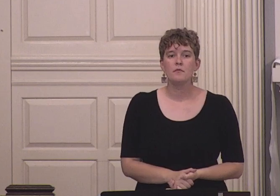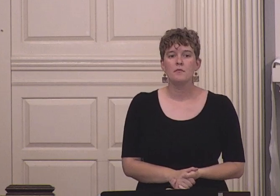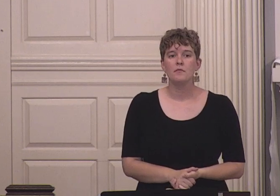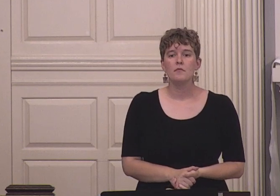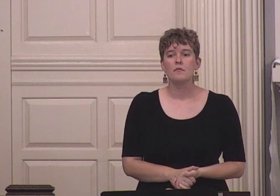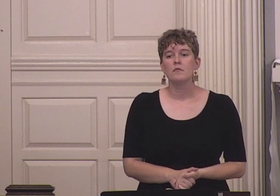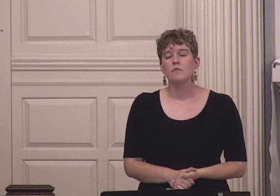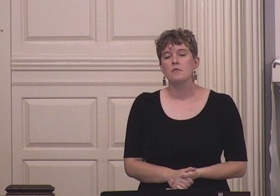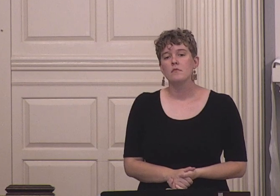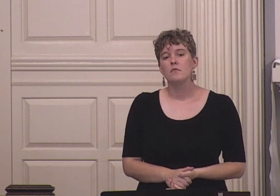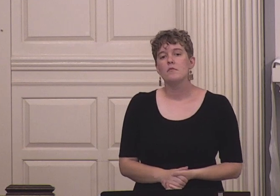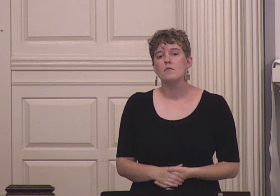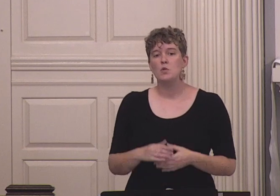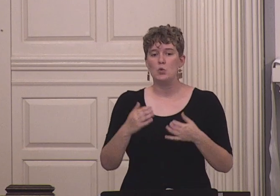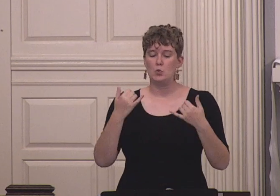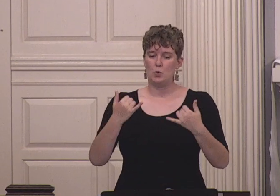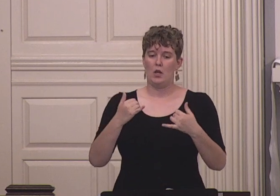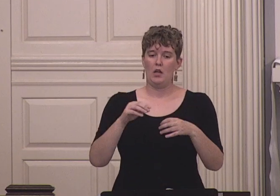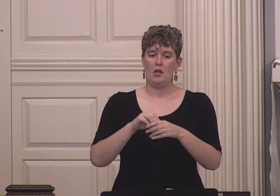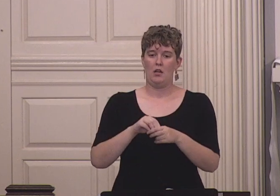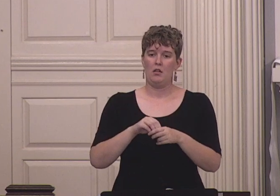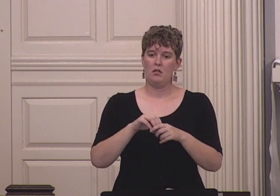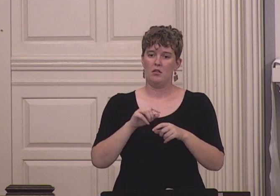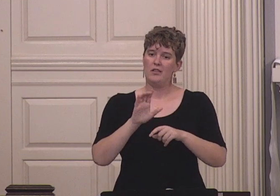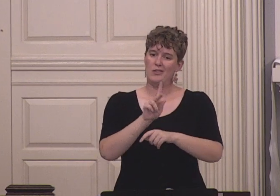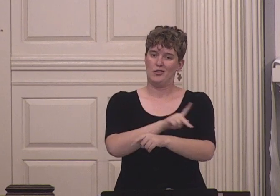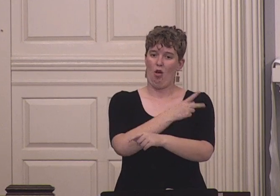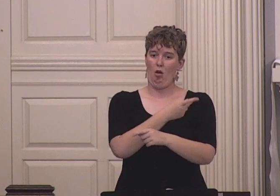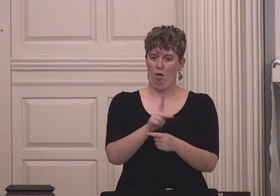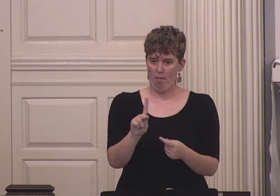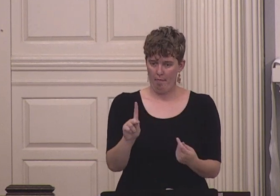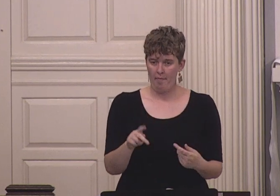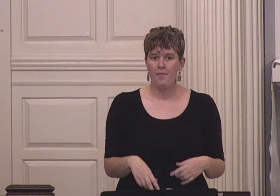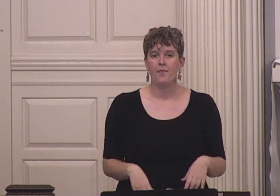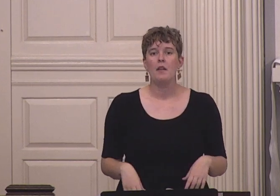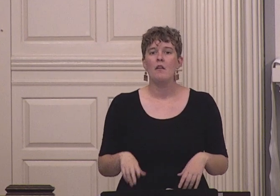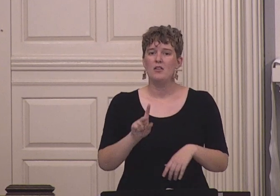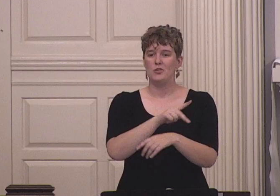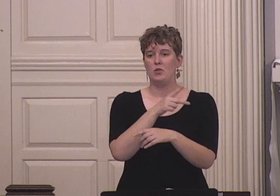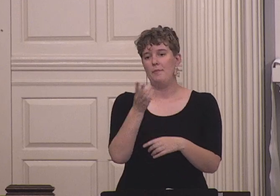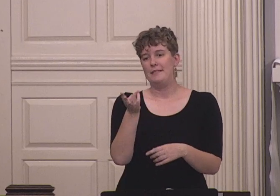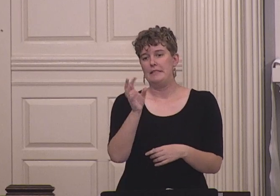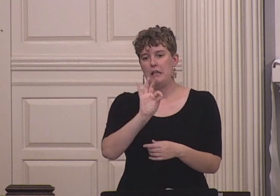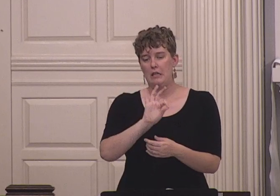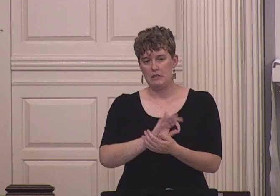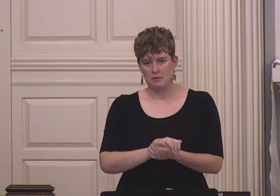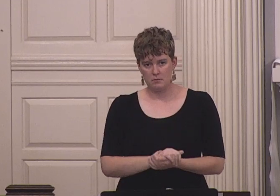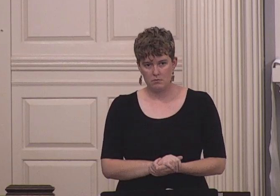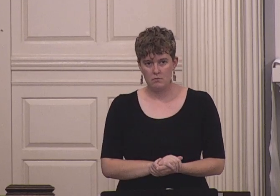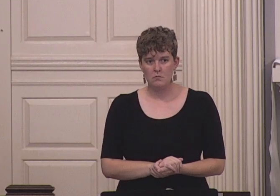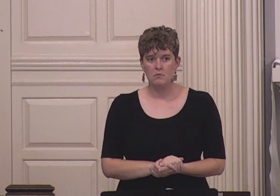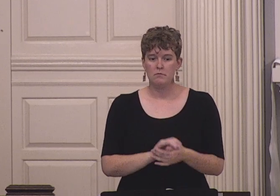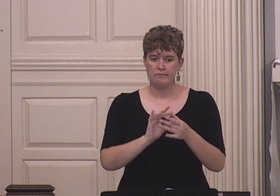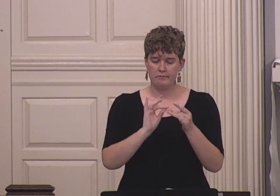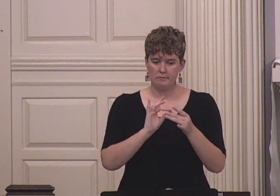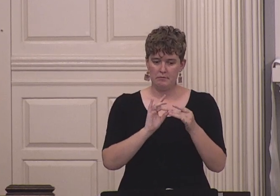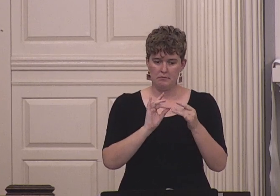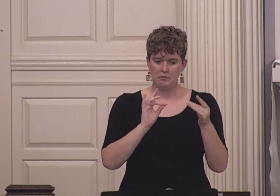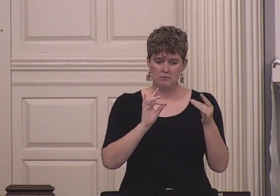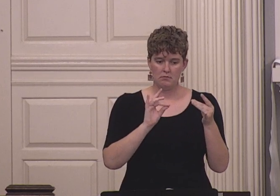in today's responsorial psalm, the psalm which we have taken, Psalm 69, trusted in God